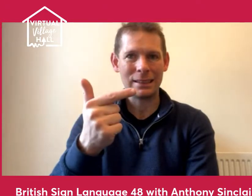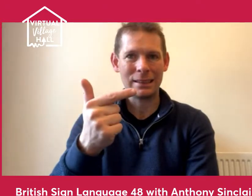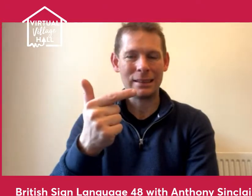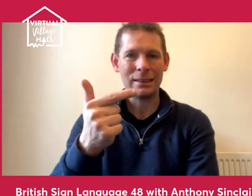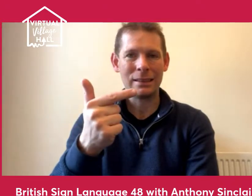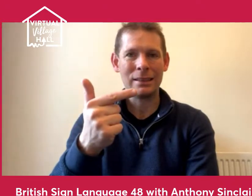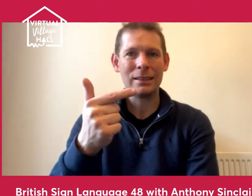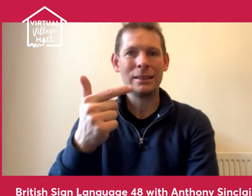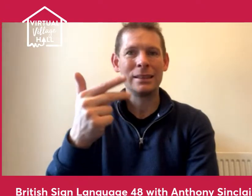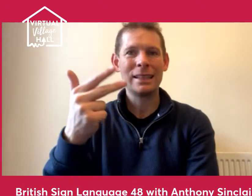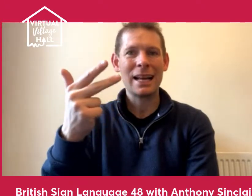17,